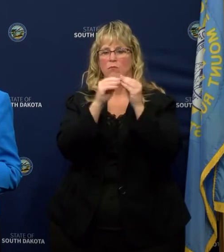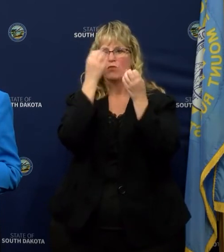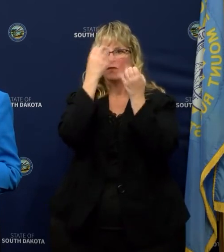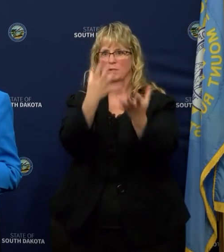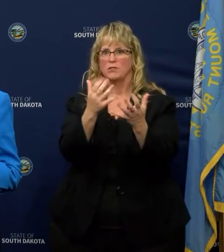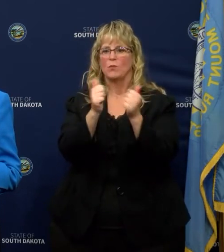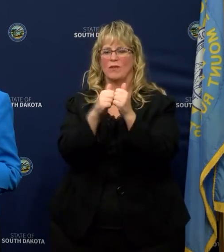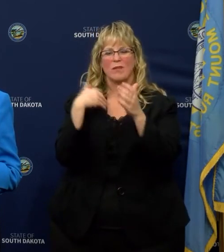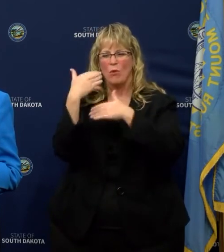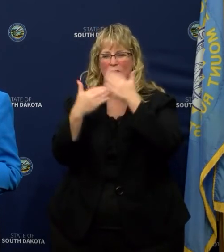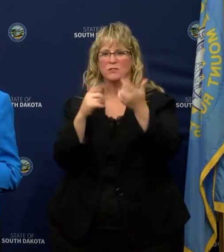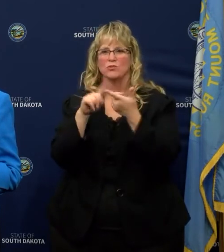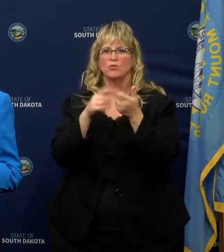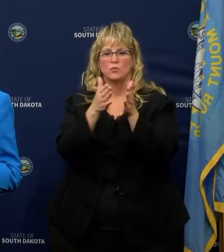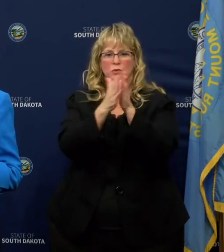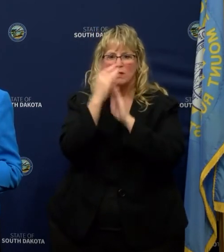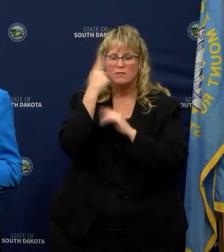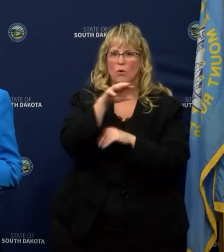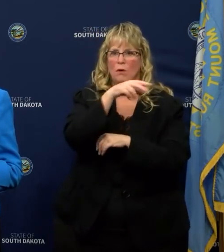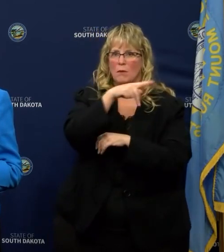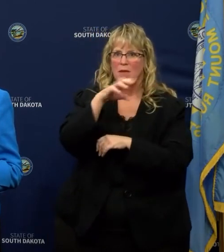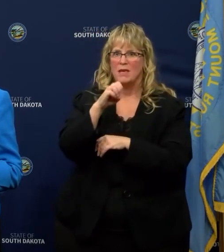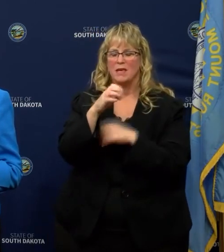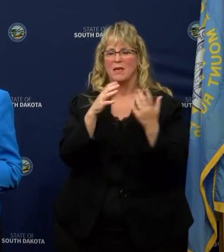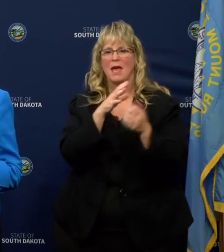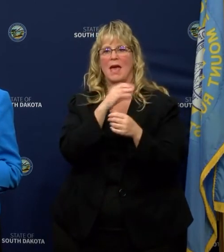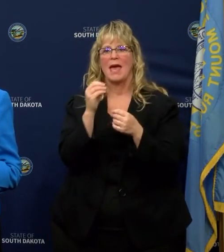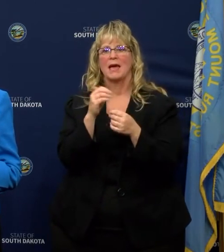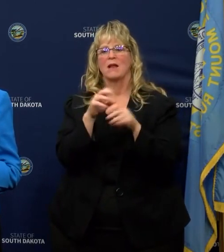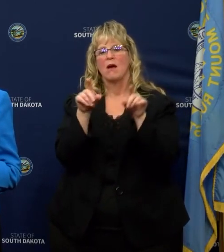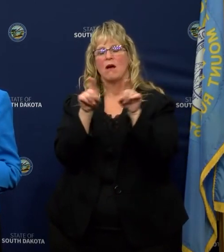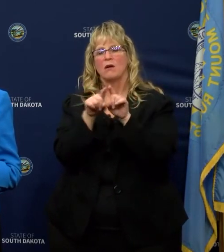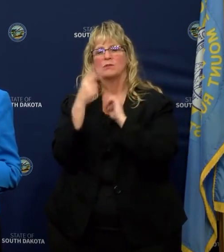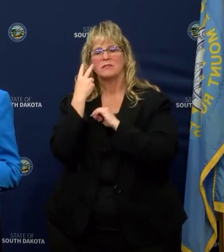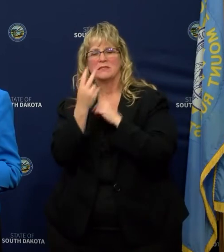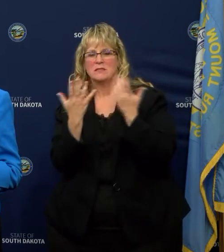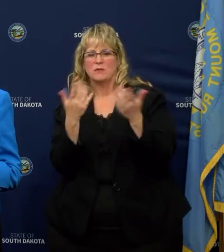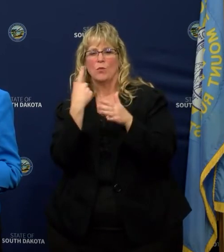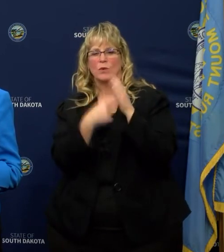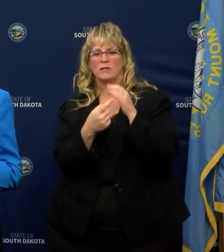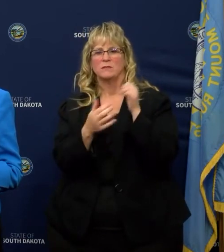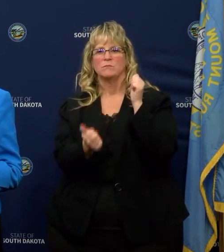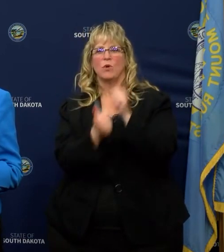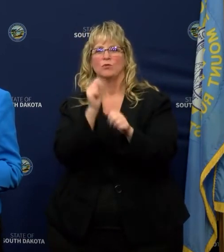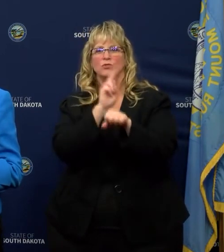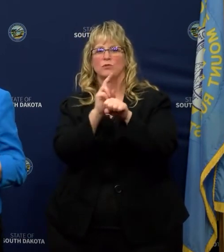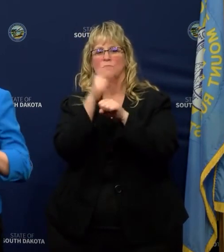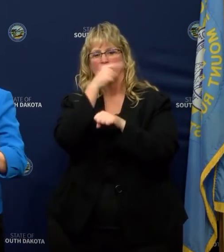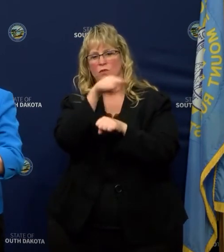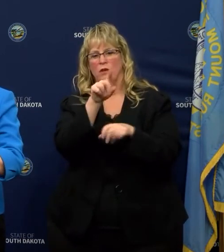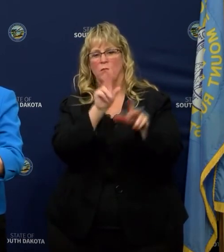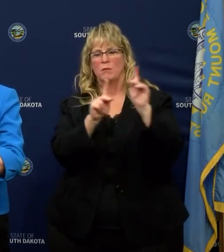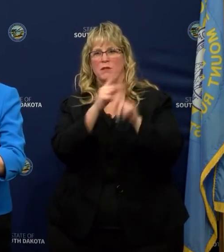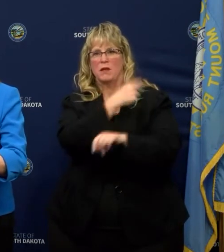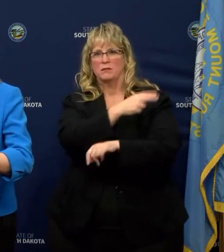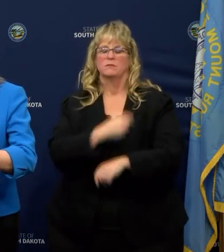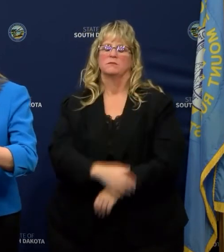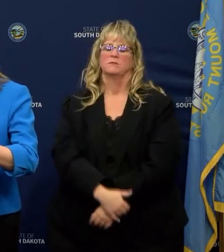information about the process to request PPE, as well as gauging kind of what kind of things would be most useful to their folks.